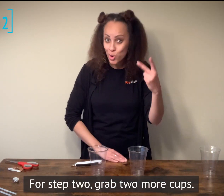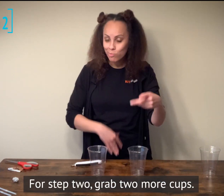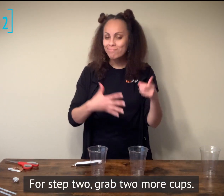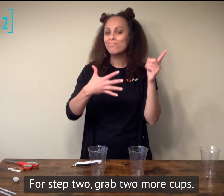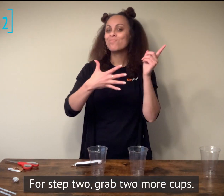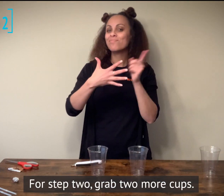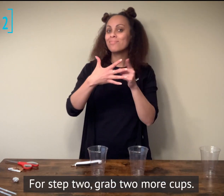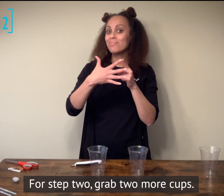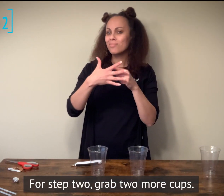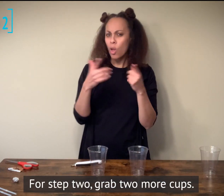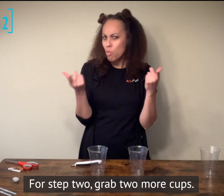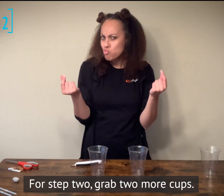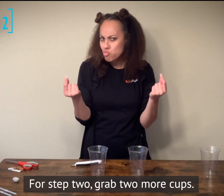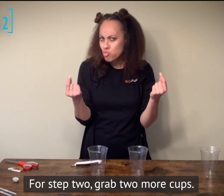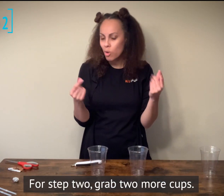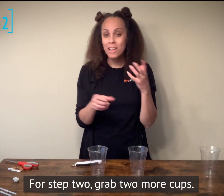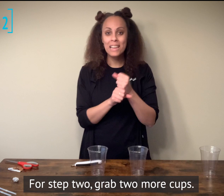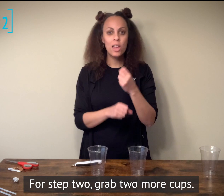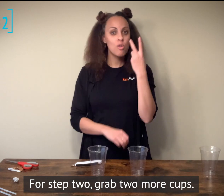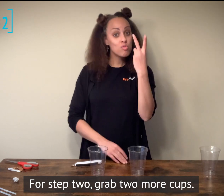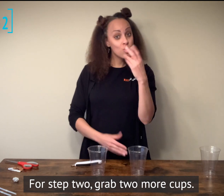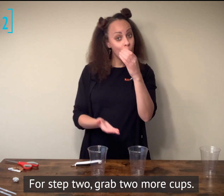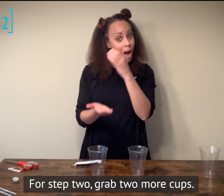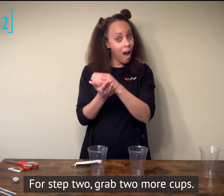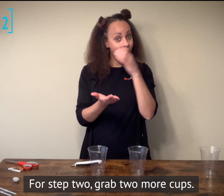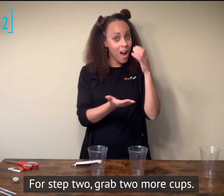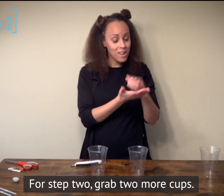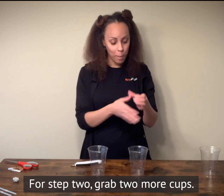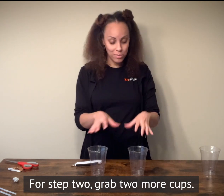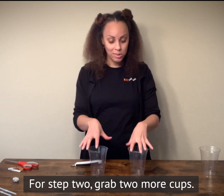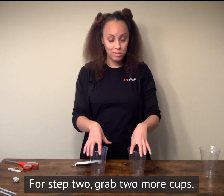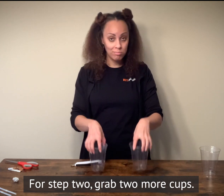For step 2, grab 2 more cups